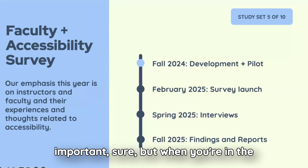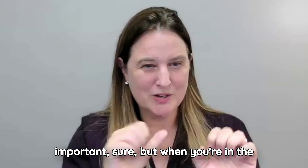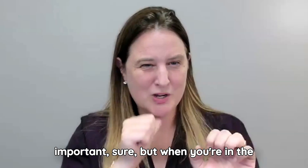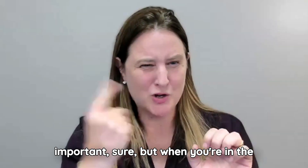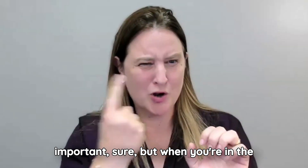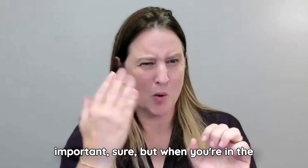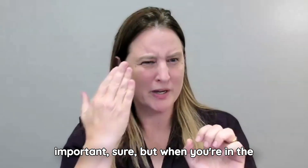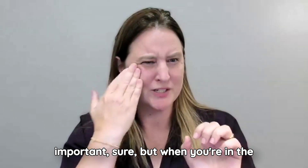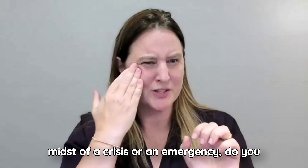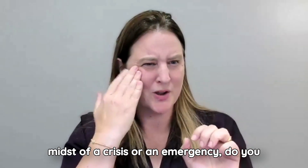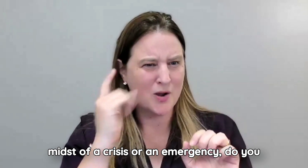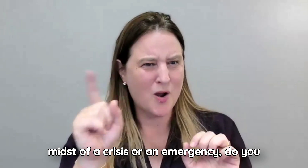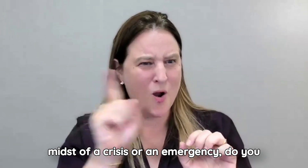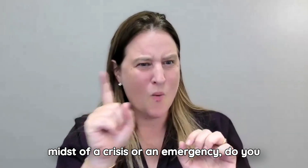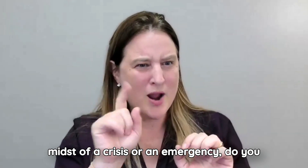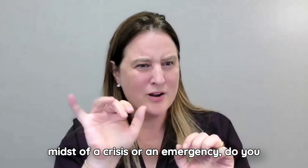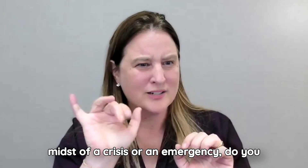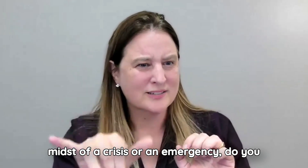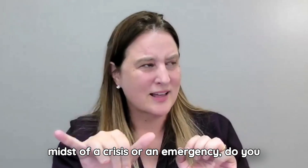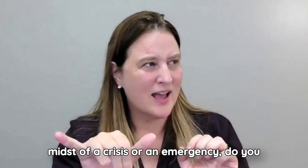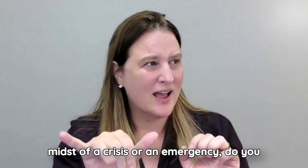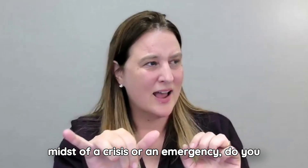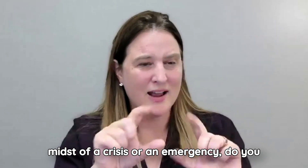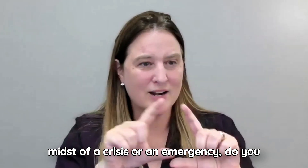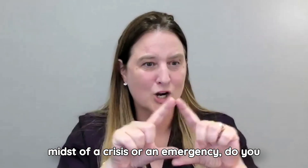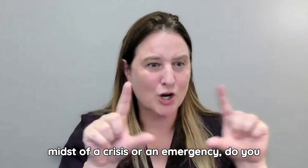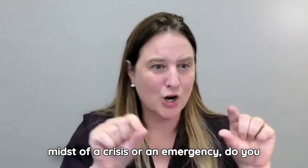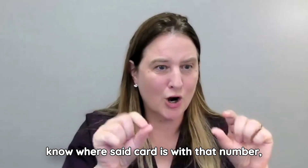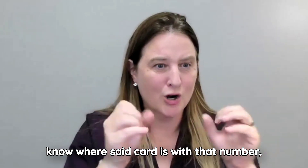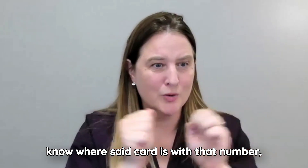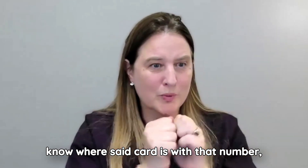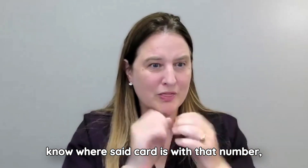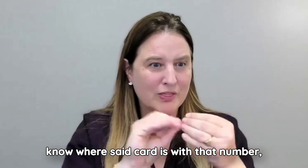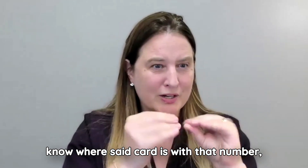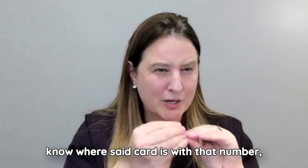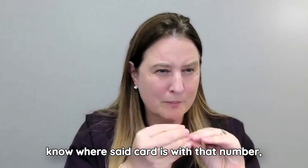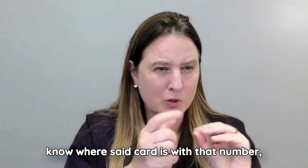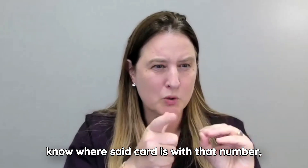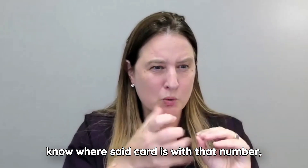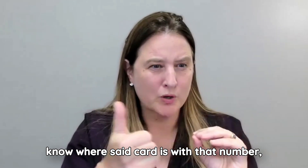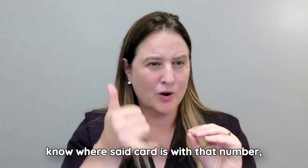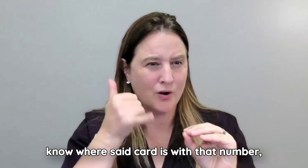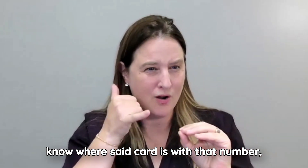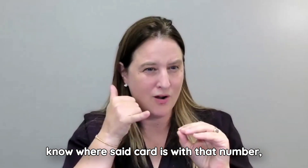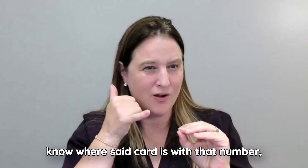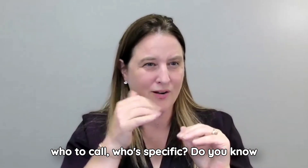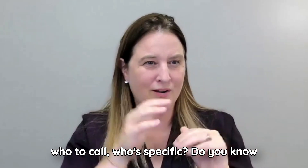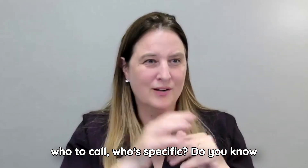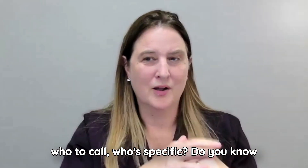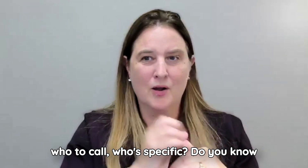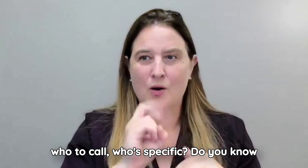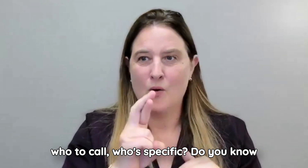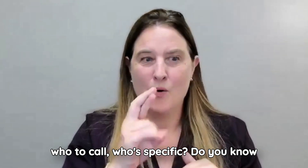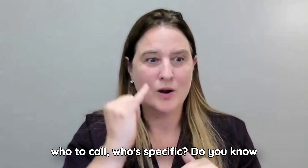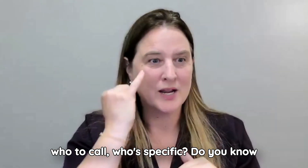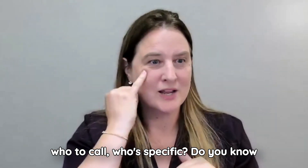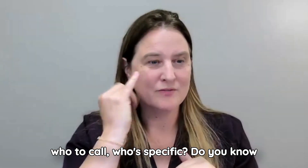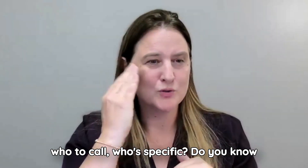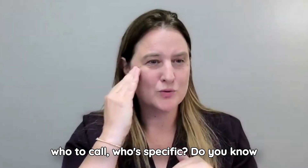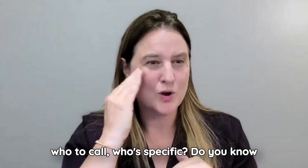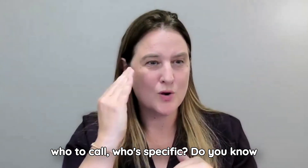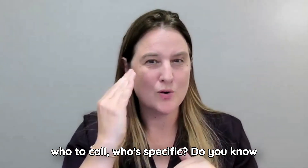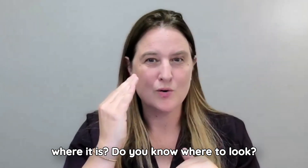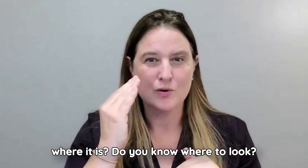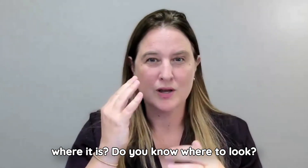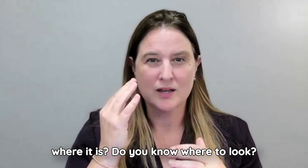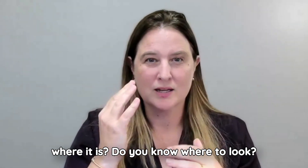but when you're in the midst of a crisis or an emergency, do you know where said card is with that number, who to call, who's